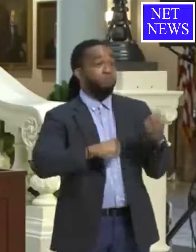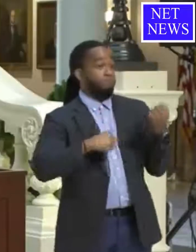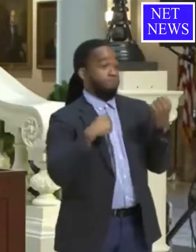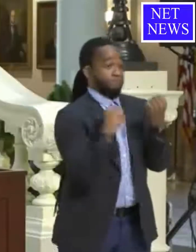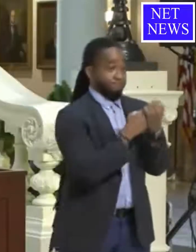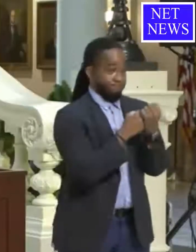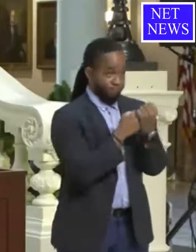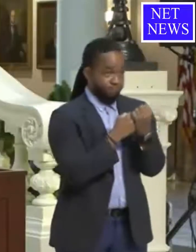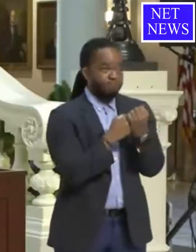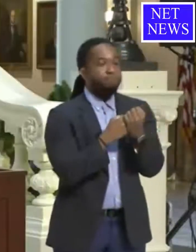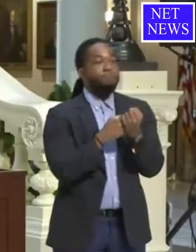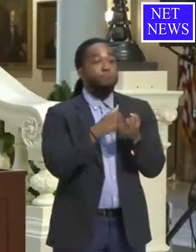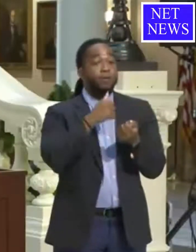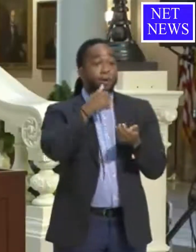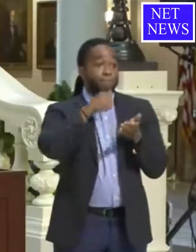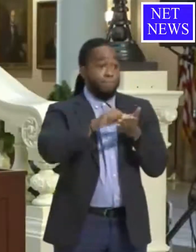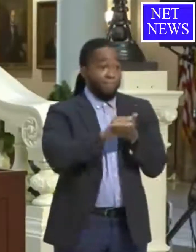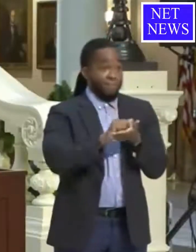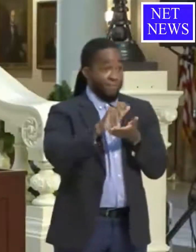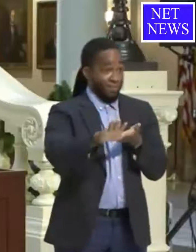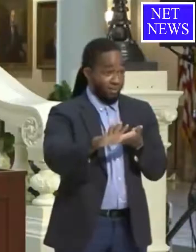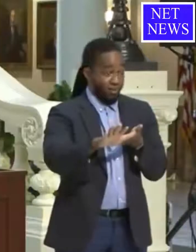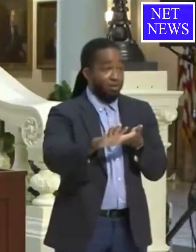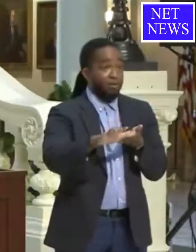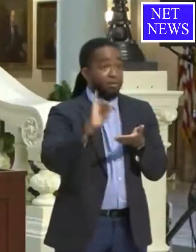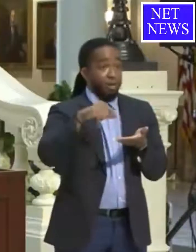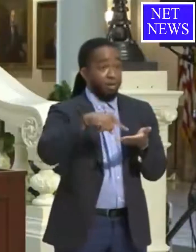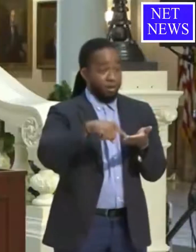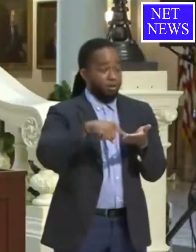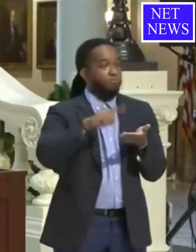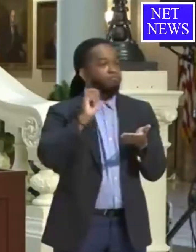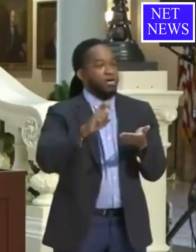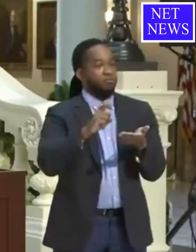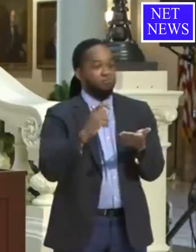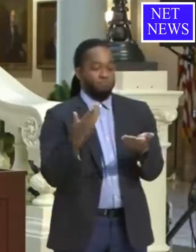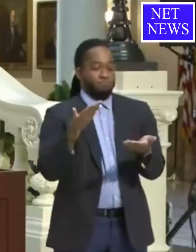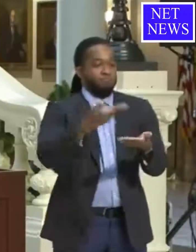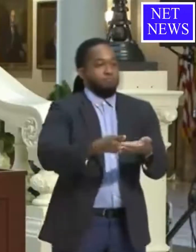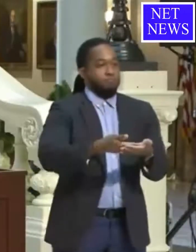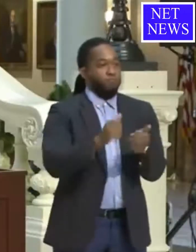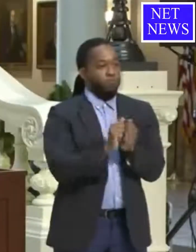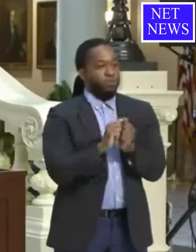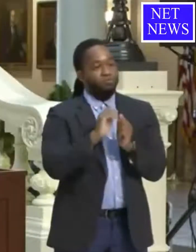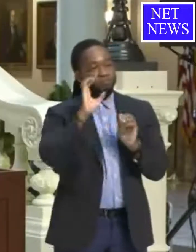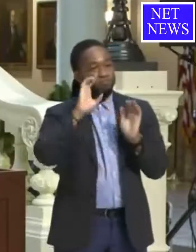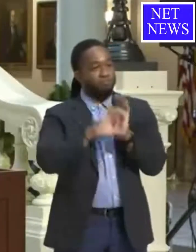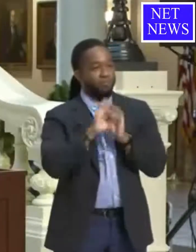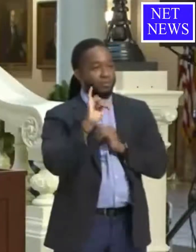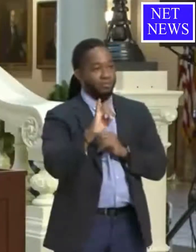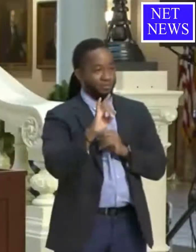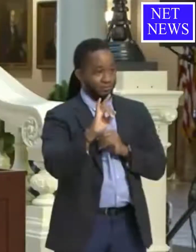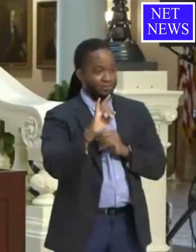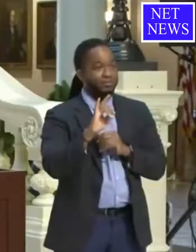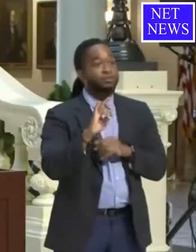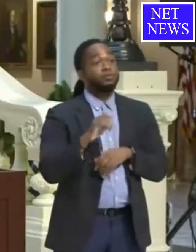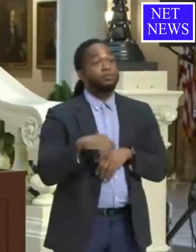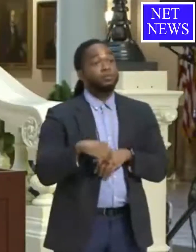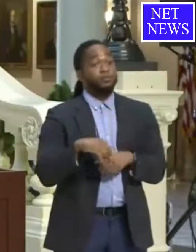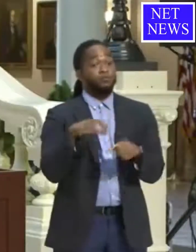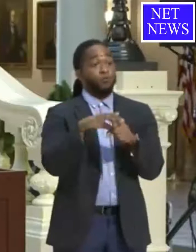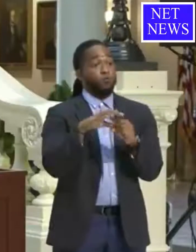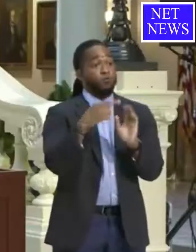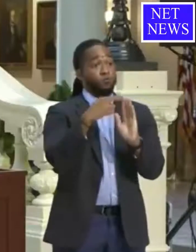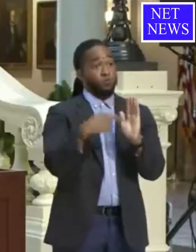to absentee voting, and I firmly believe that all voting irregularities need to be fully investigated. We